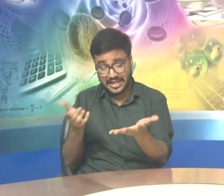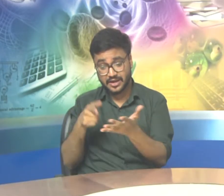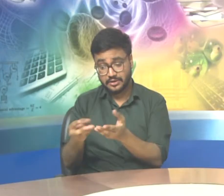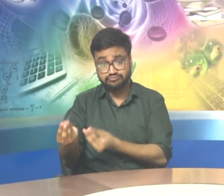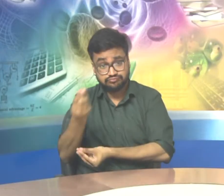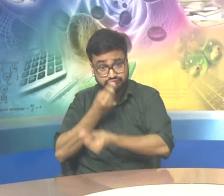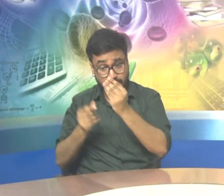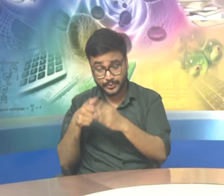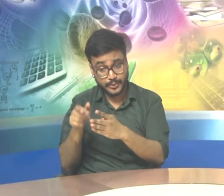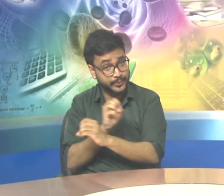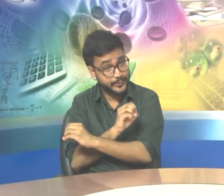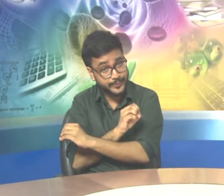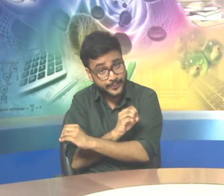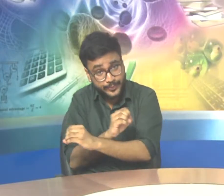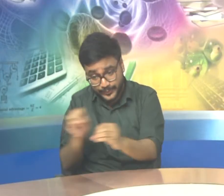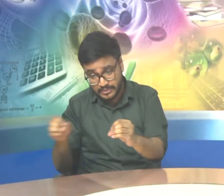that energy.